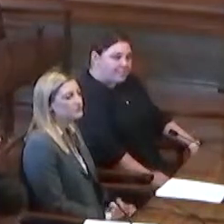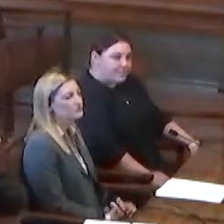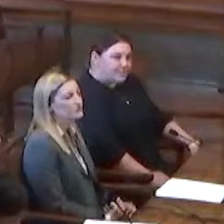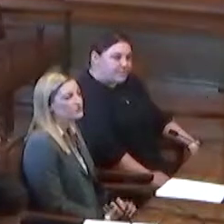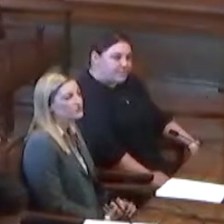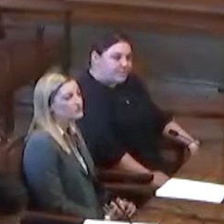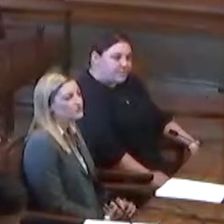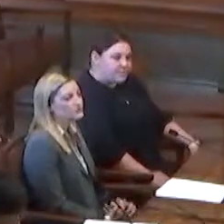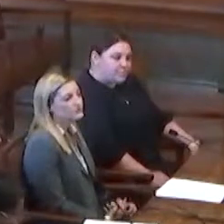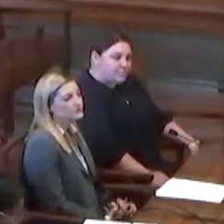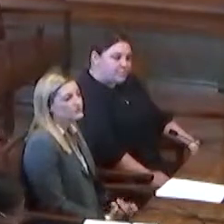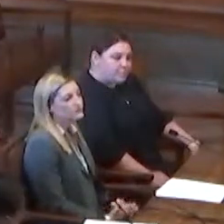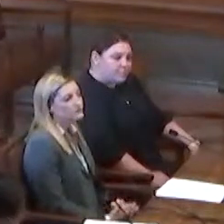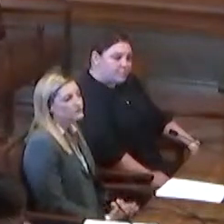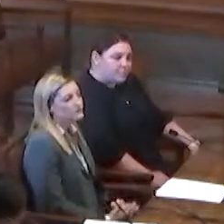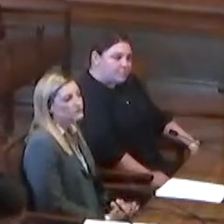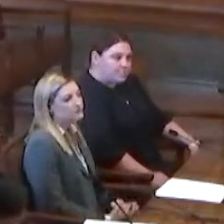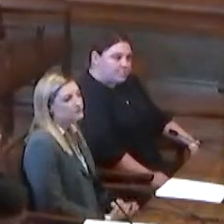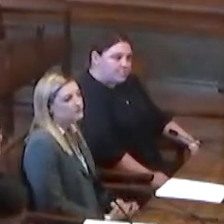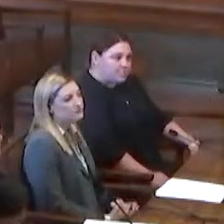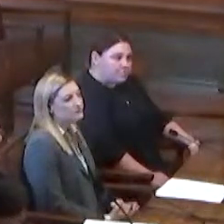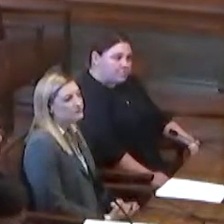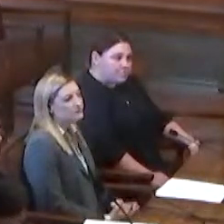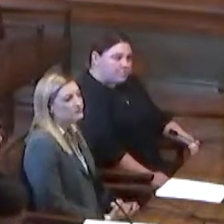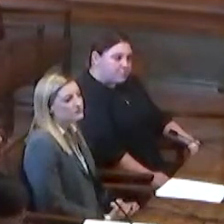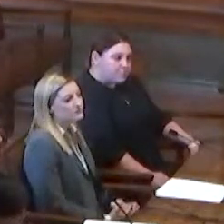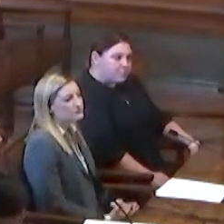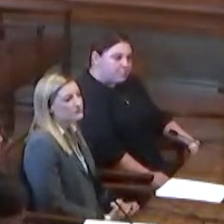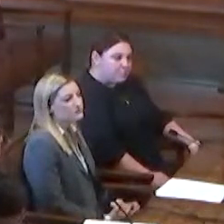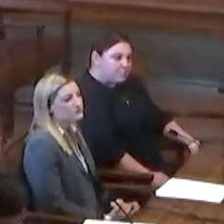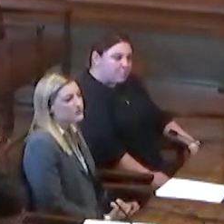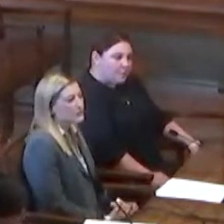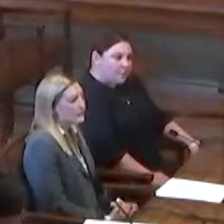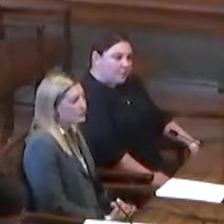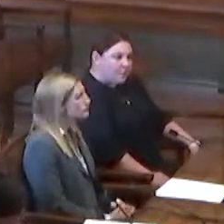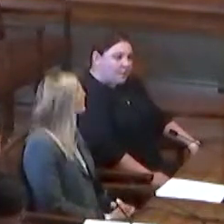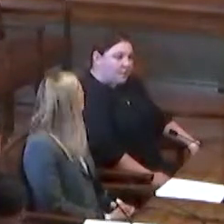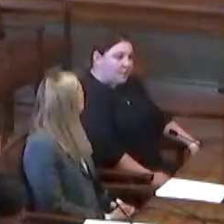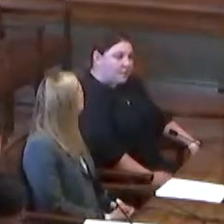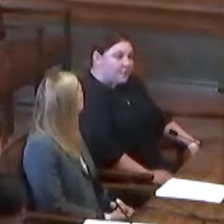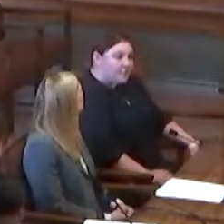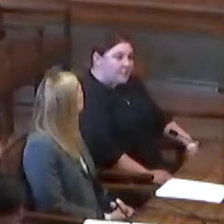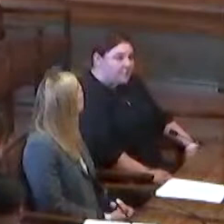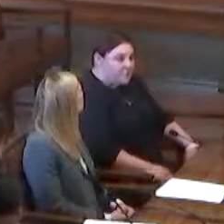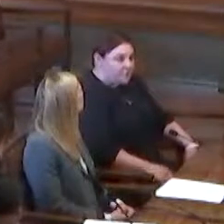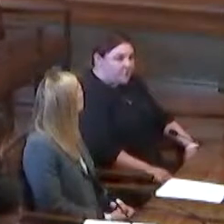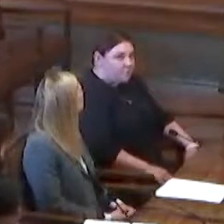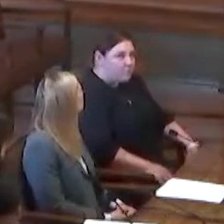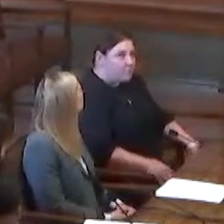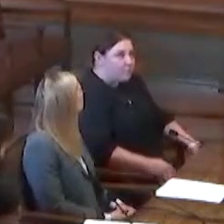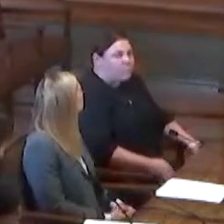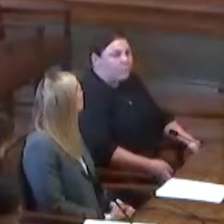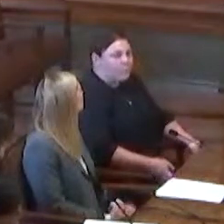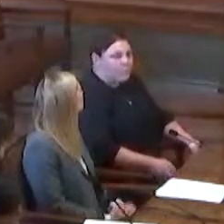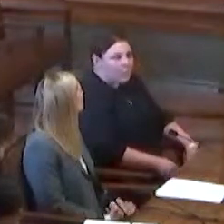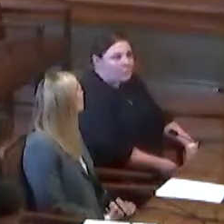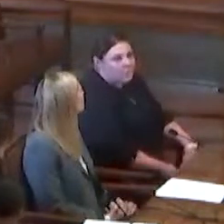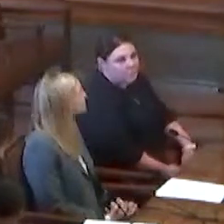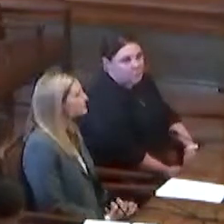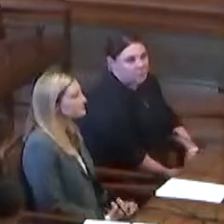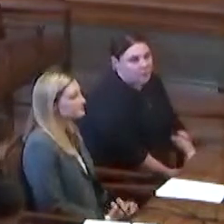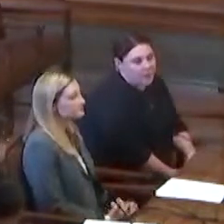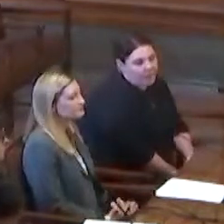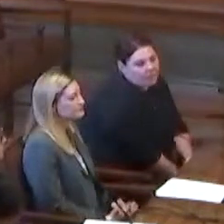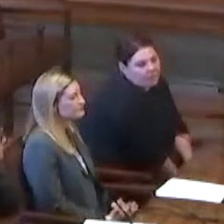Sure. How many floors are both of these? The Your- building itself is 24